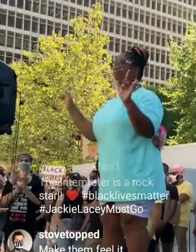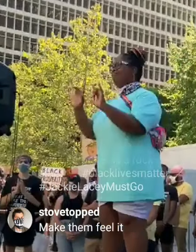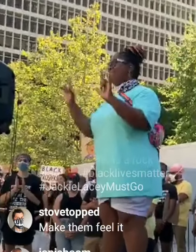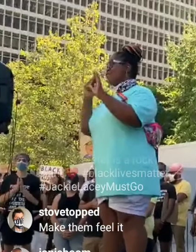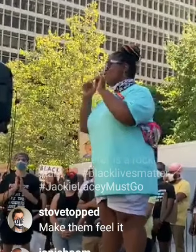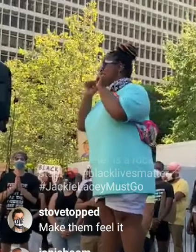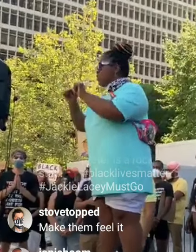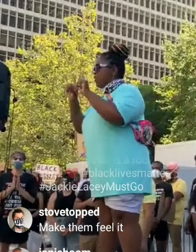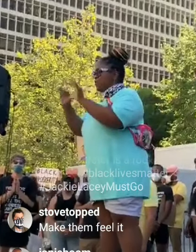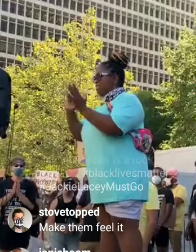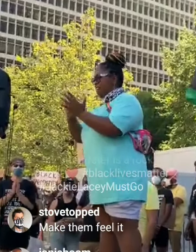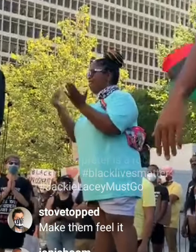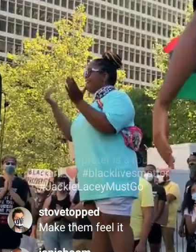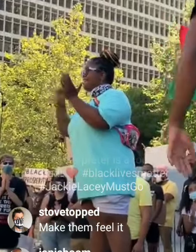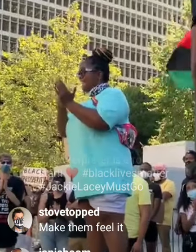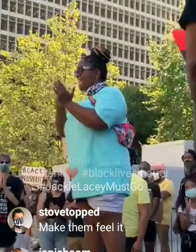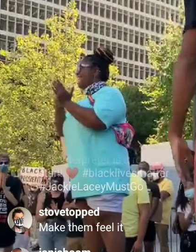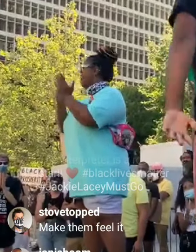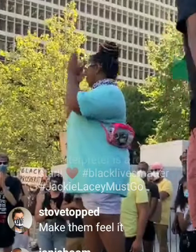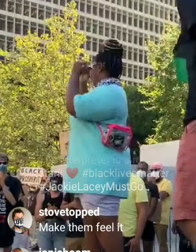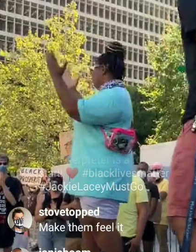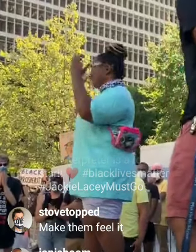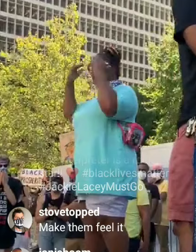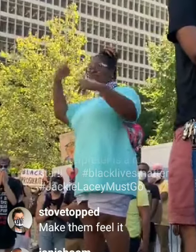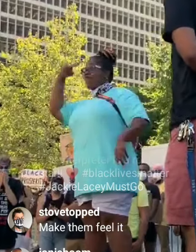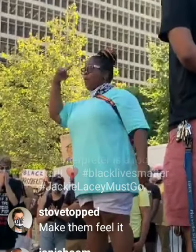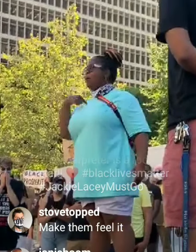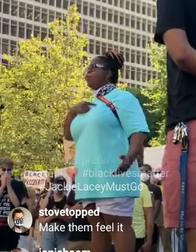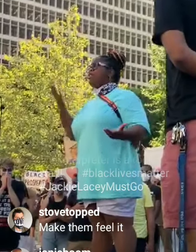to do that. And one more time, remind these folks while we out here.